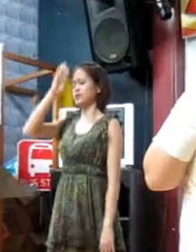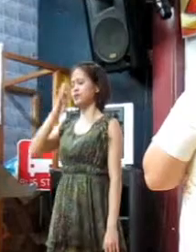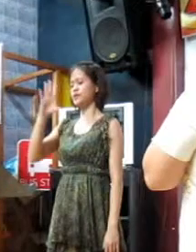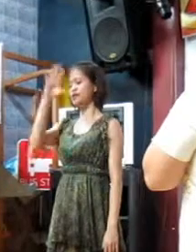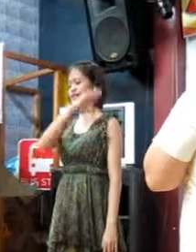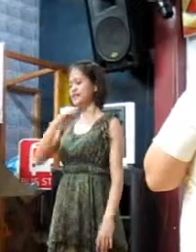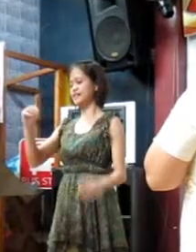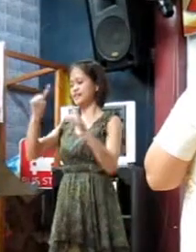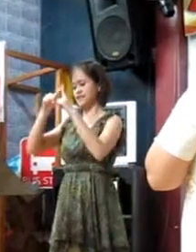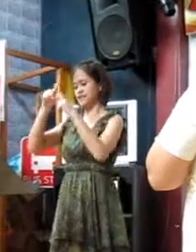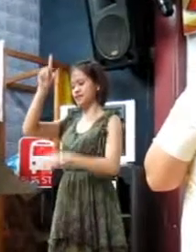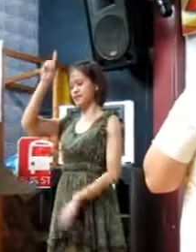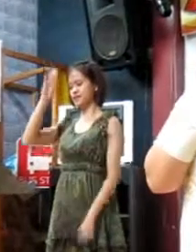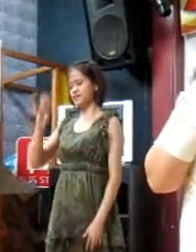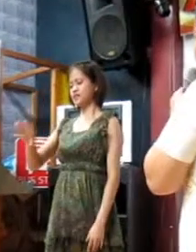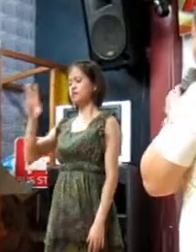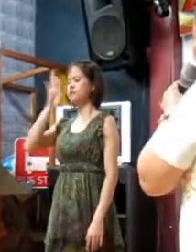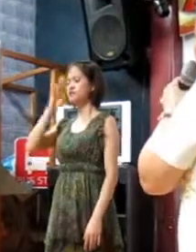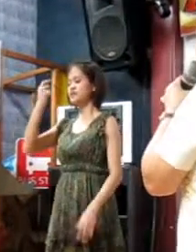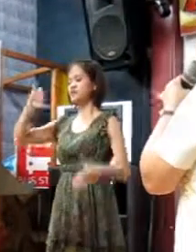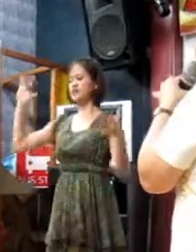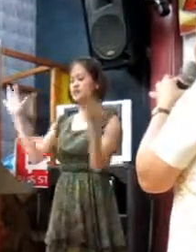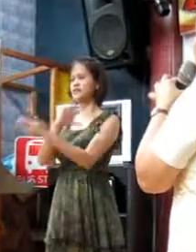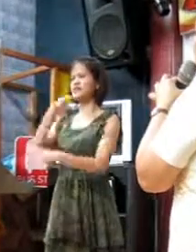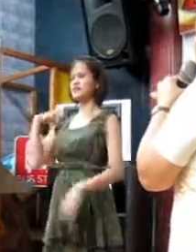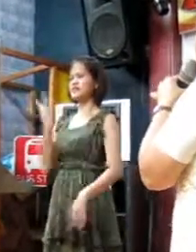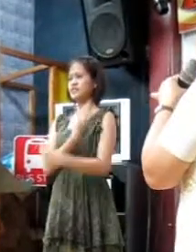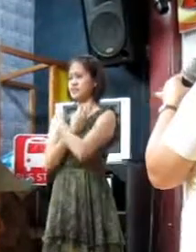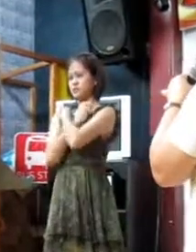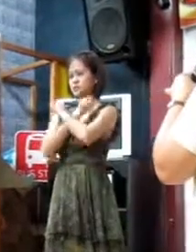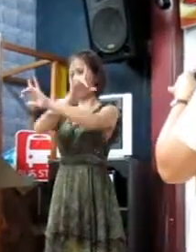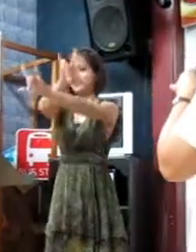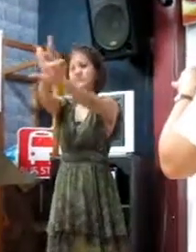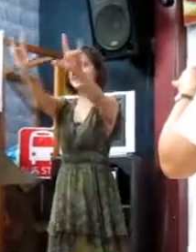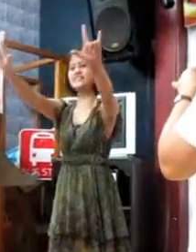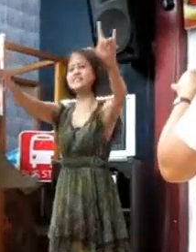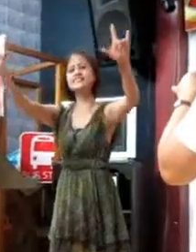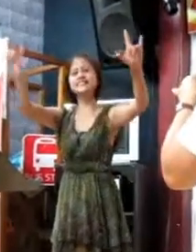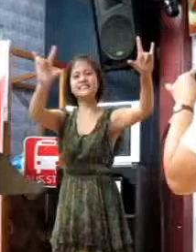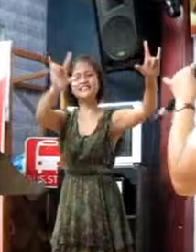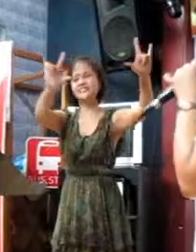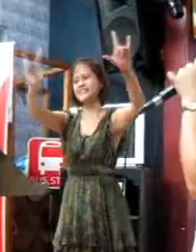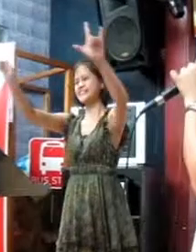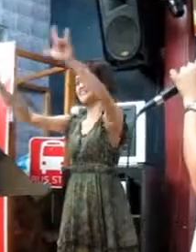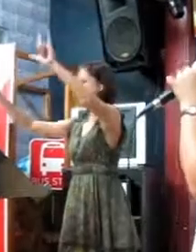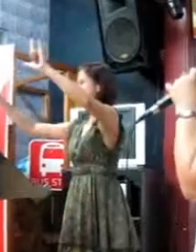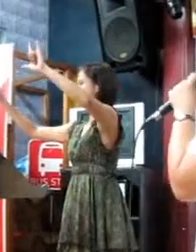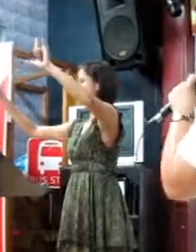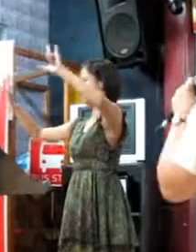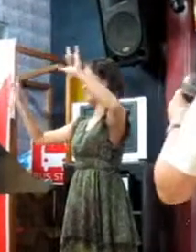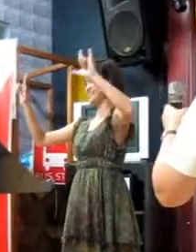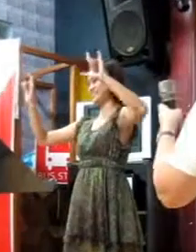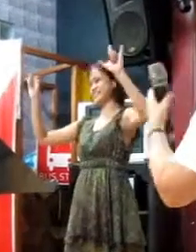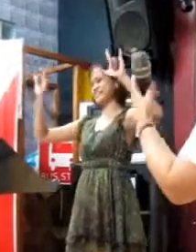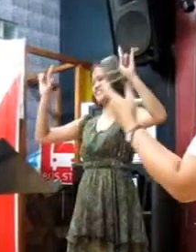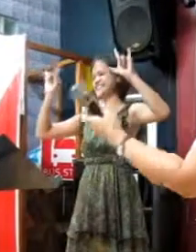Thanks God, and to God be the glory. We love you all.